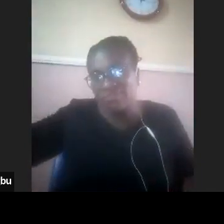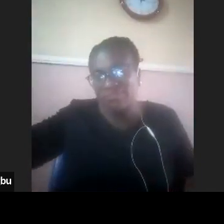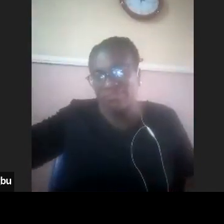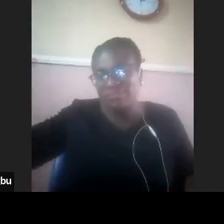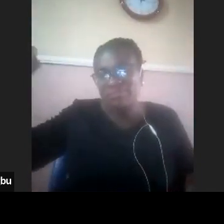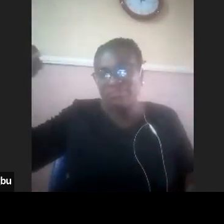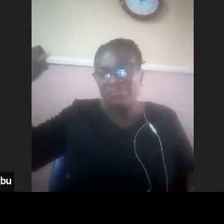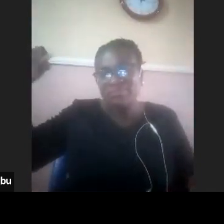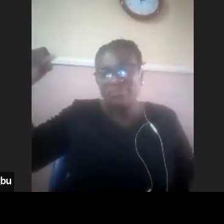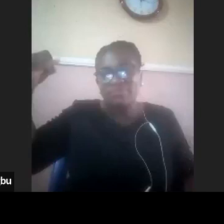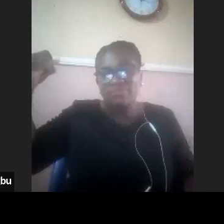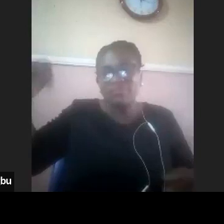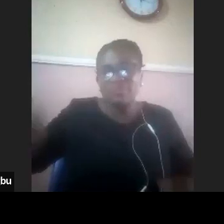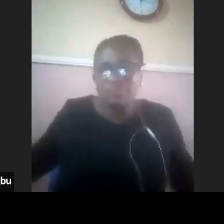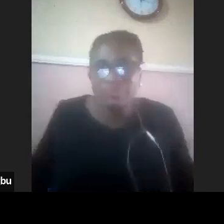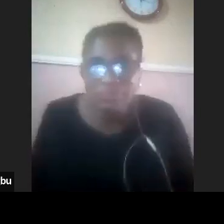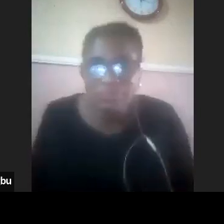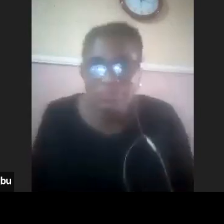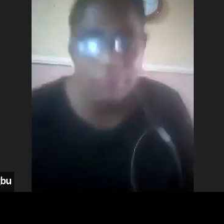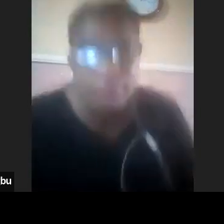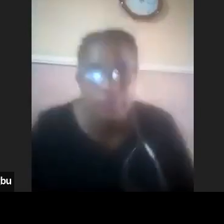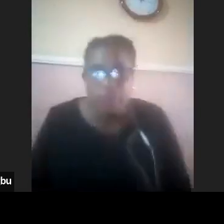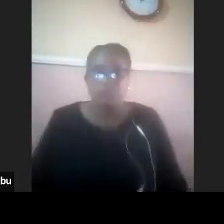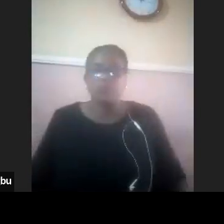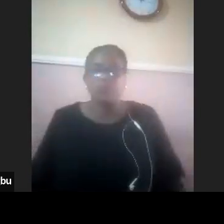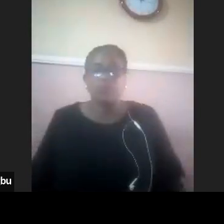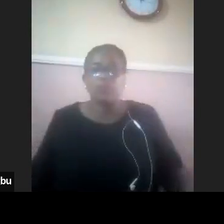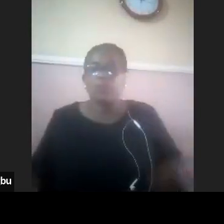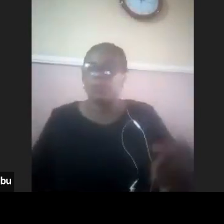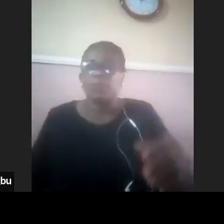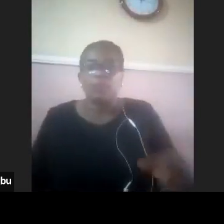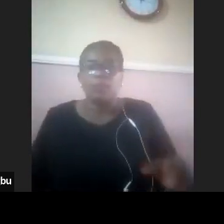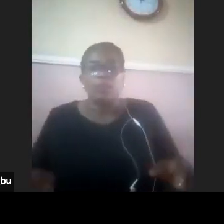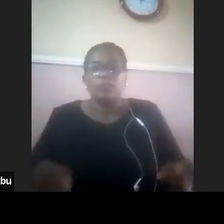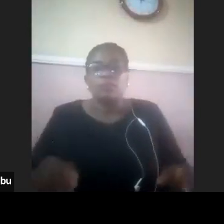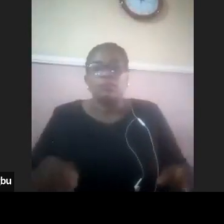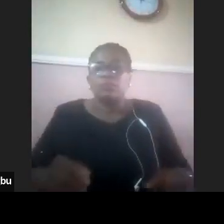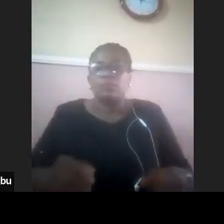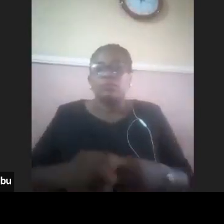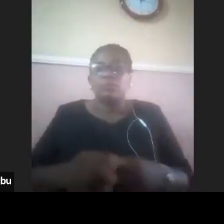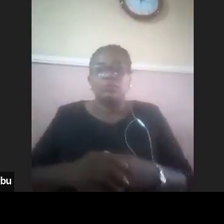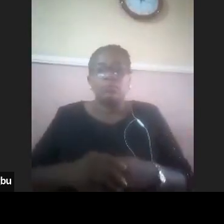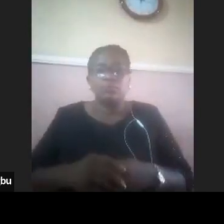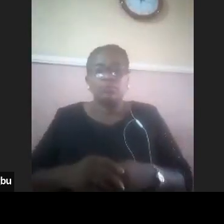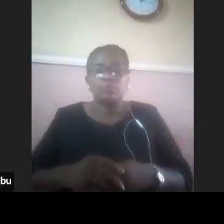background has encouraged you to want to make an impact in your home country.